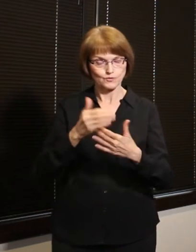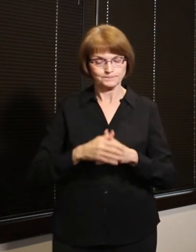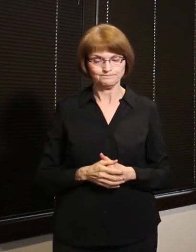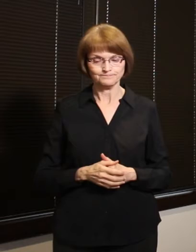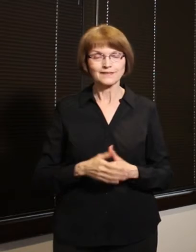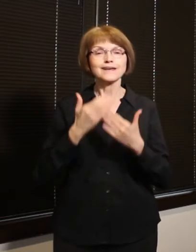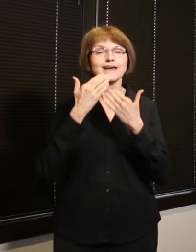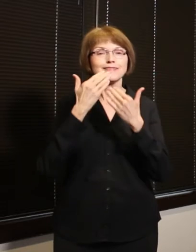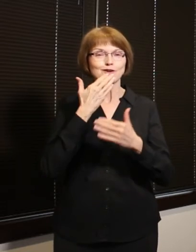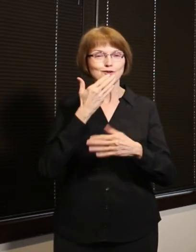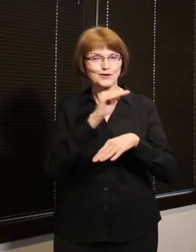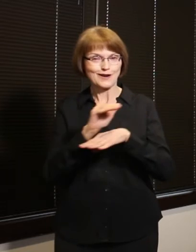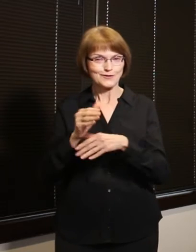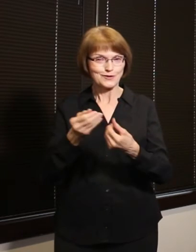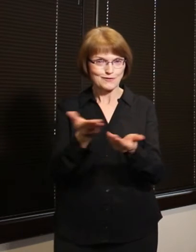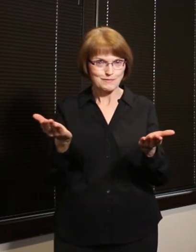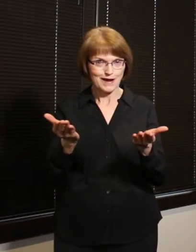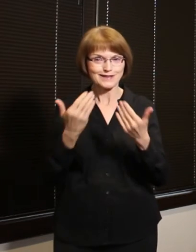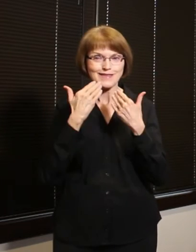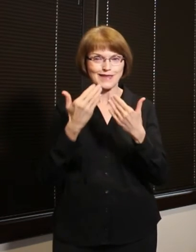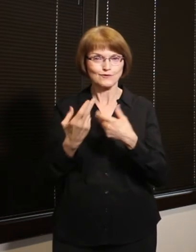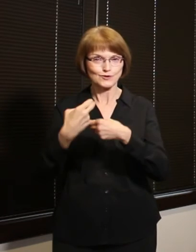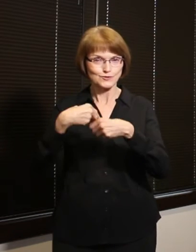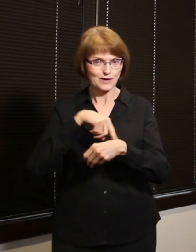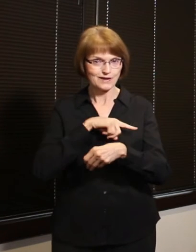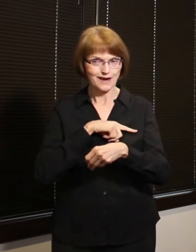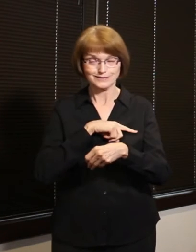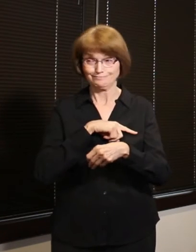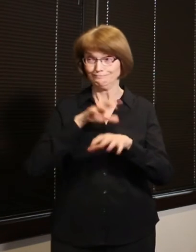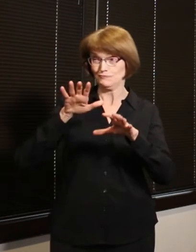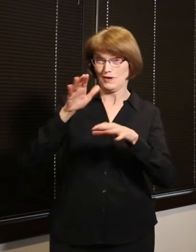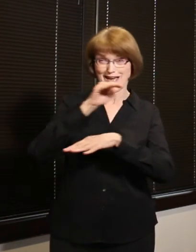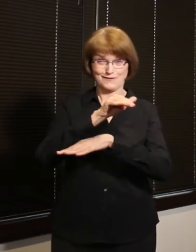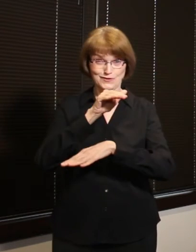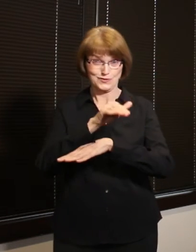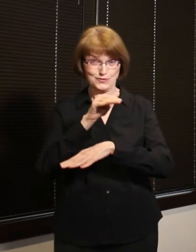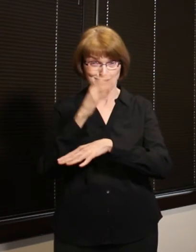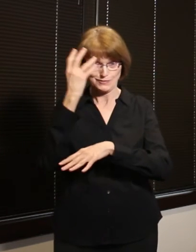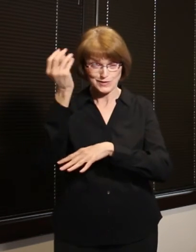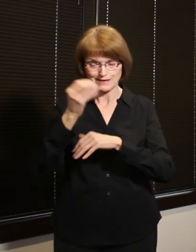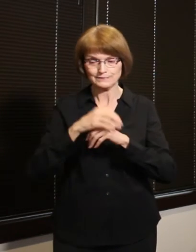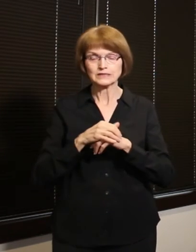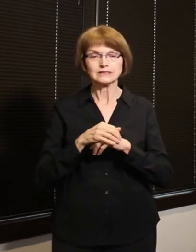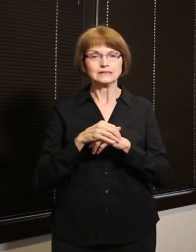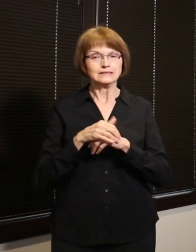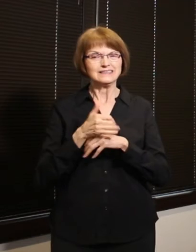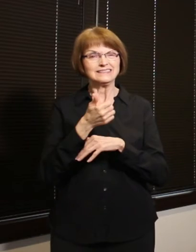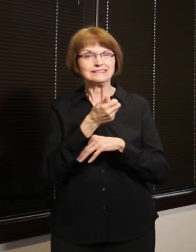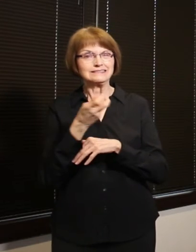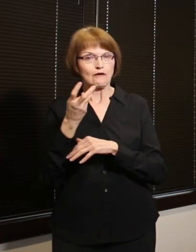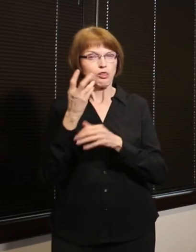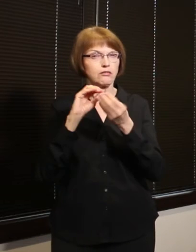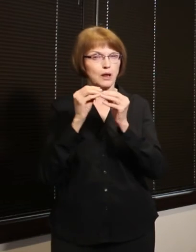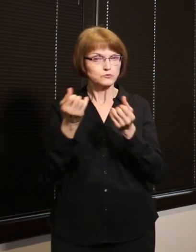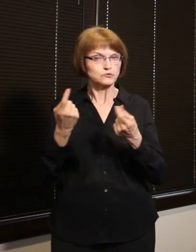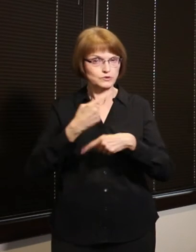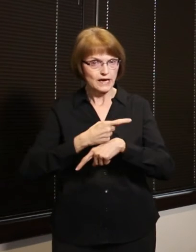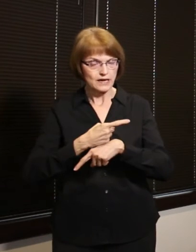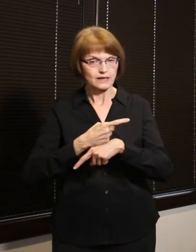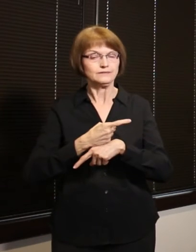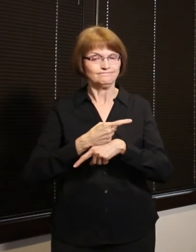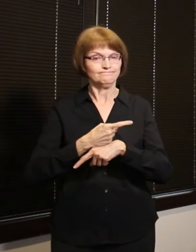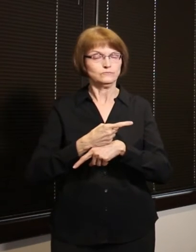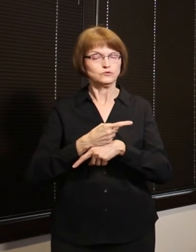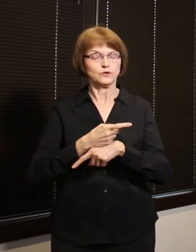Okay, thank you and good afternoon, everybody. Thanks for joining us on this rainy afternoon. We have a couple of bits of data to look at today, so let me get to